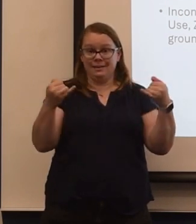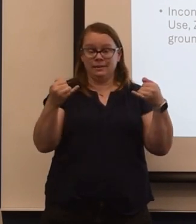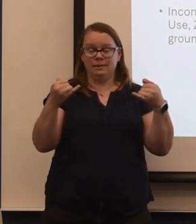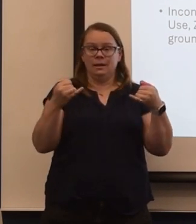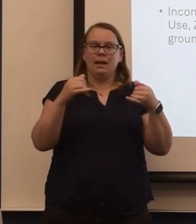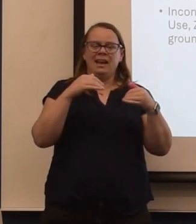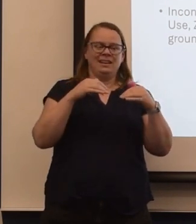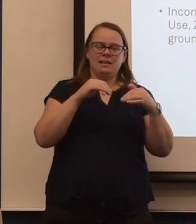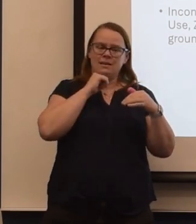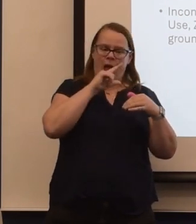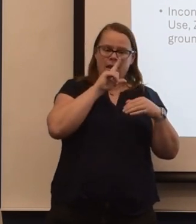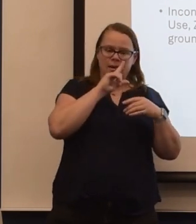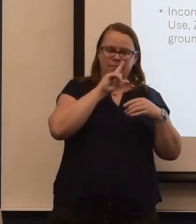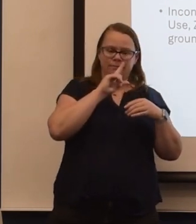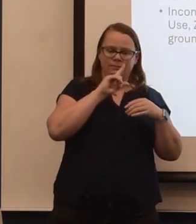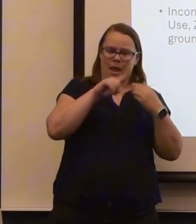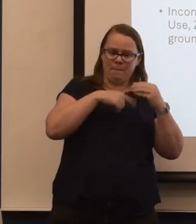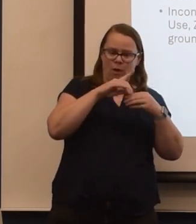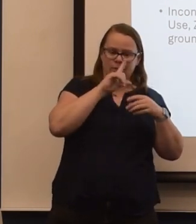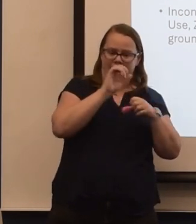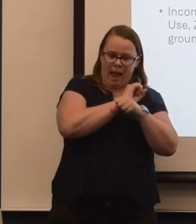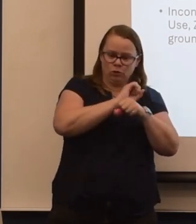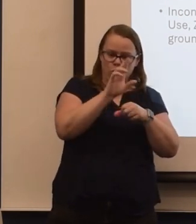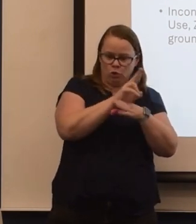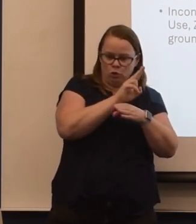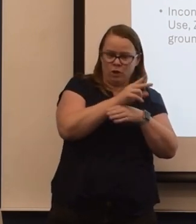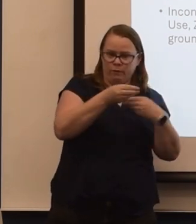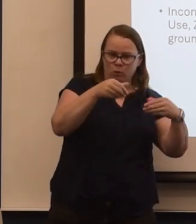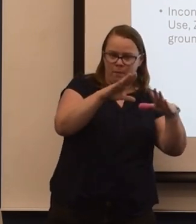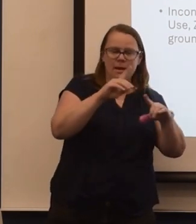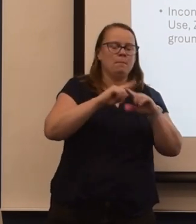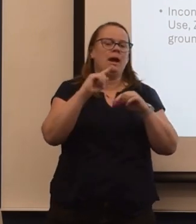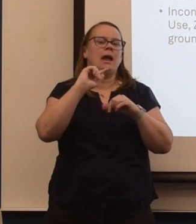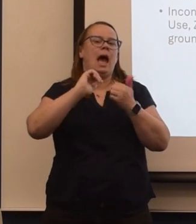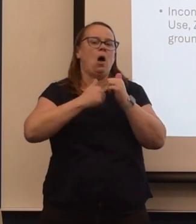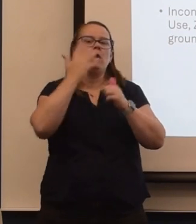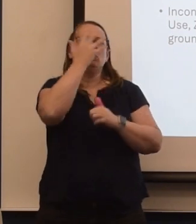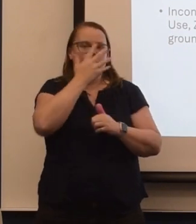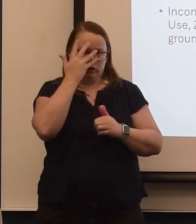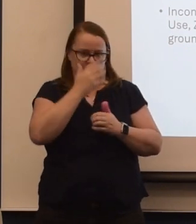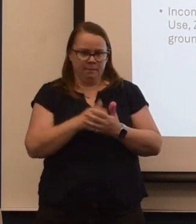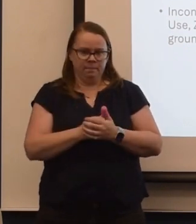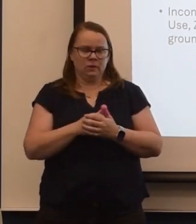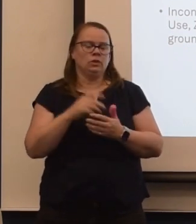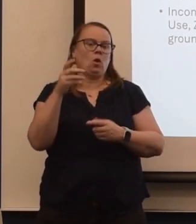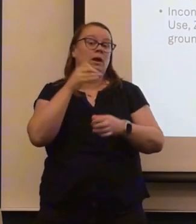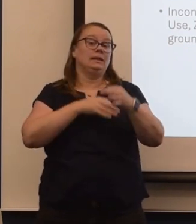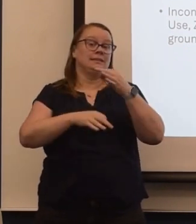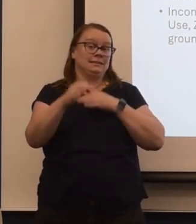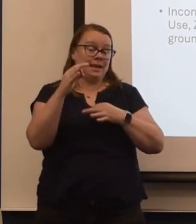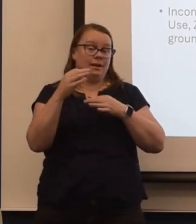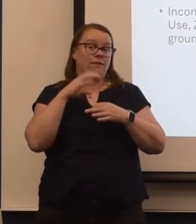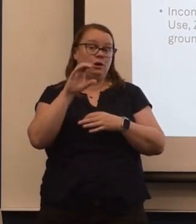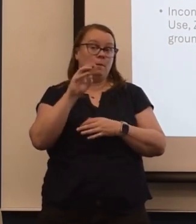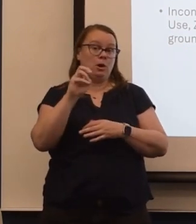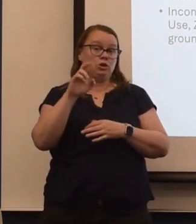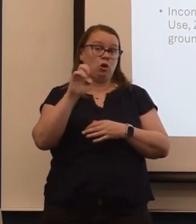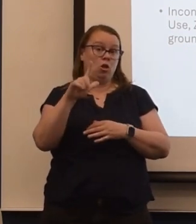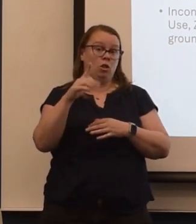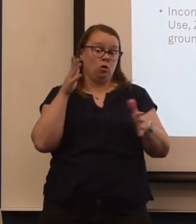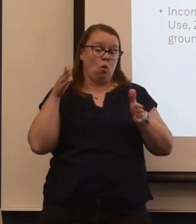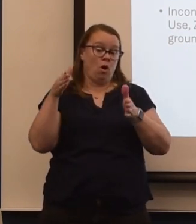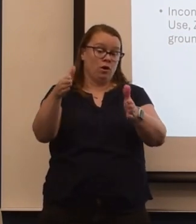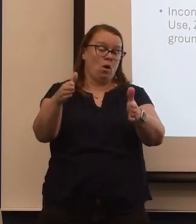actual use of the property and more about what the property looks like and how it's designed. So instead of it being just a commercial corridor, it's part